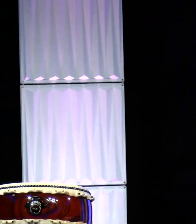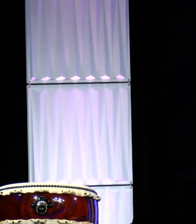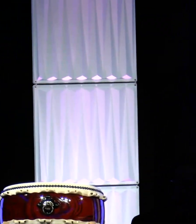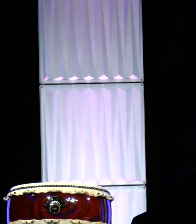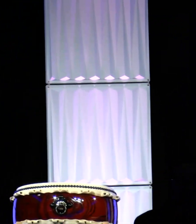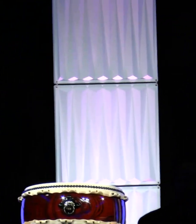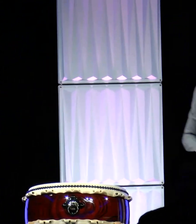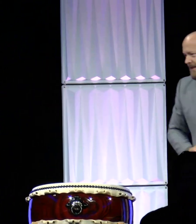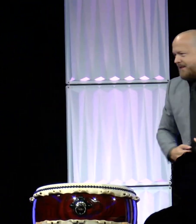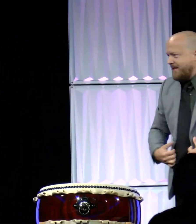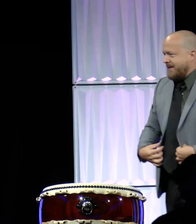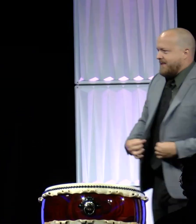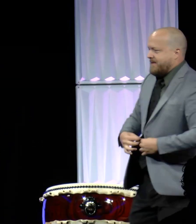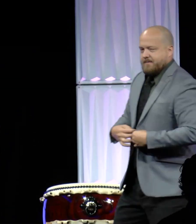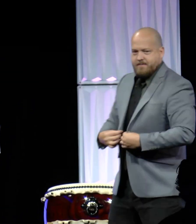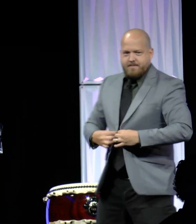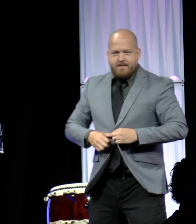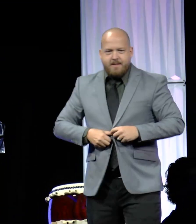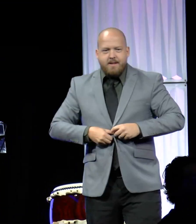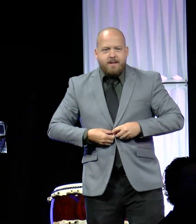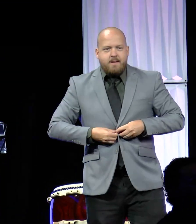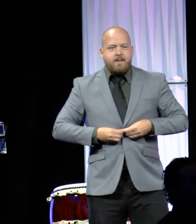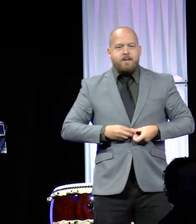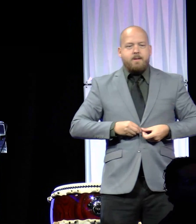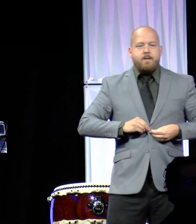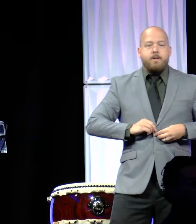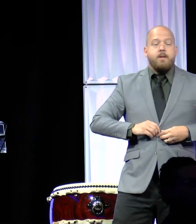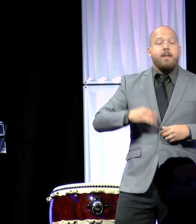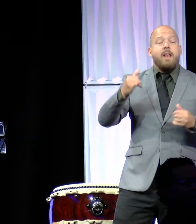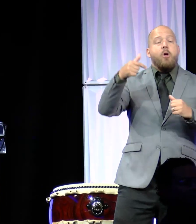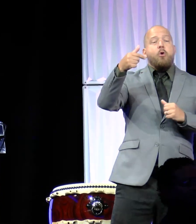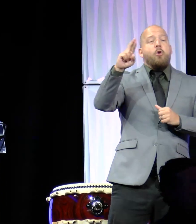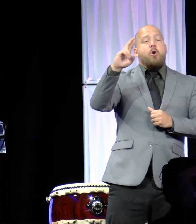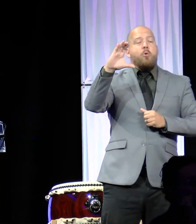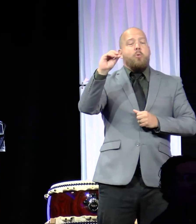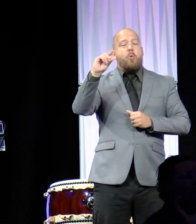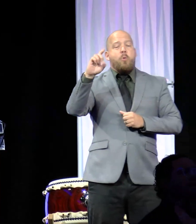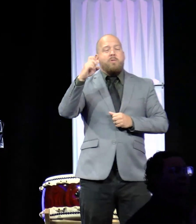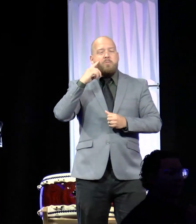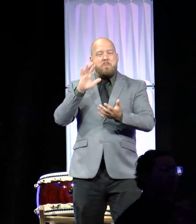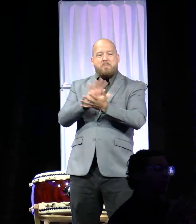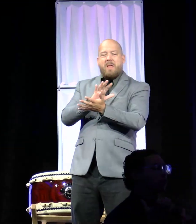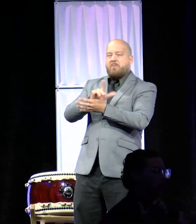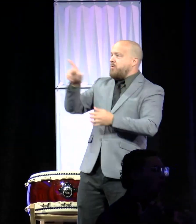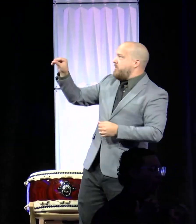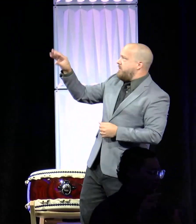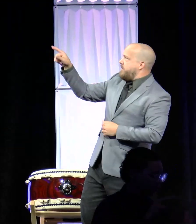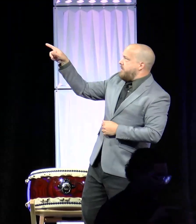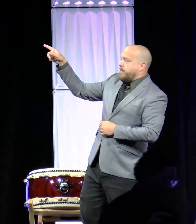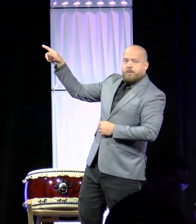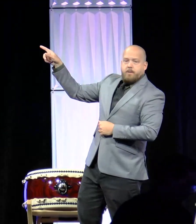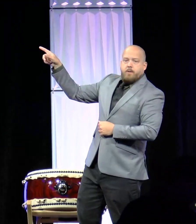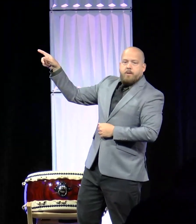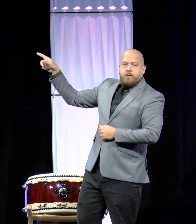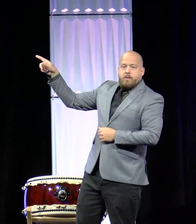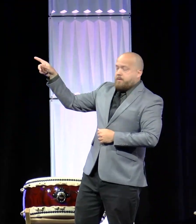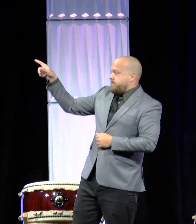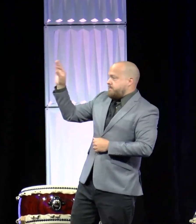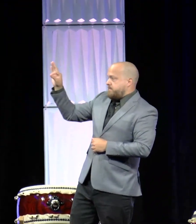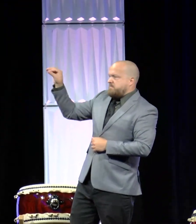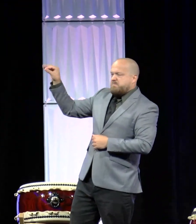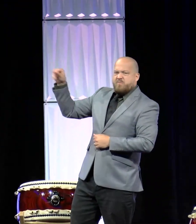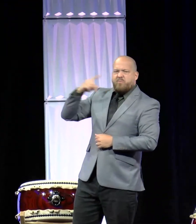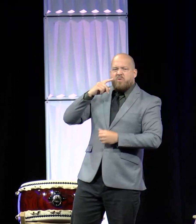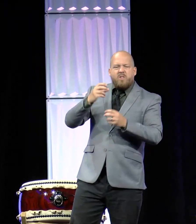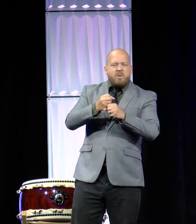This is the QR code for our papers. If you would, if you're able to